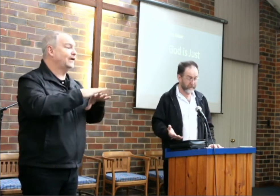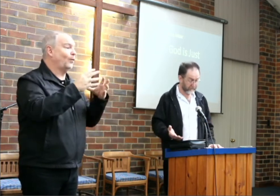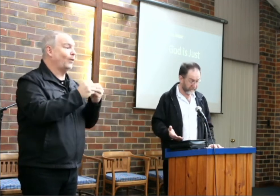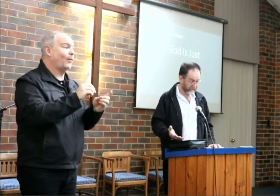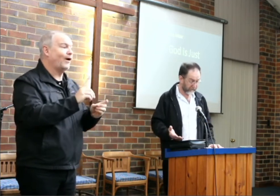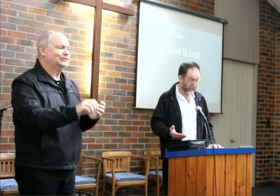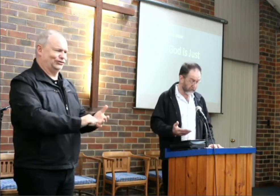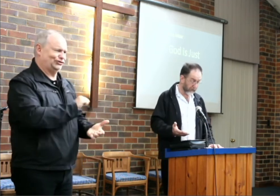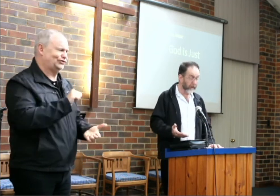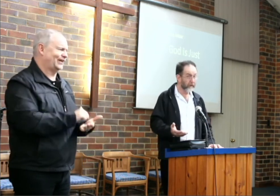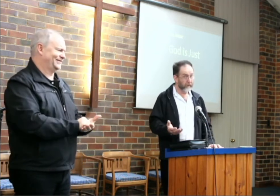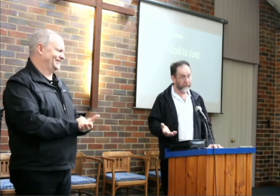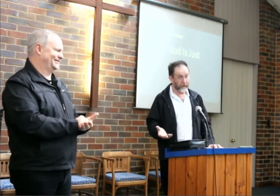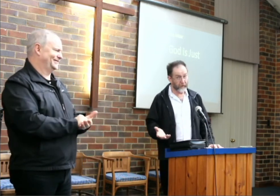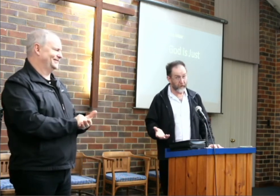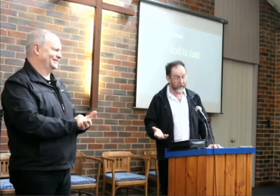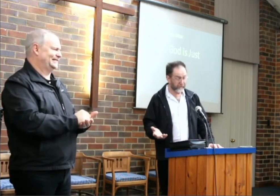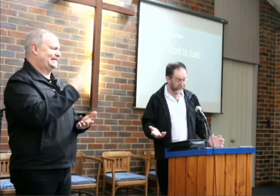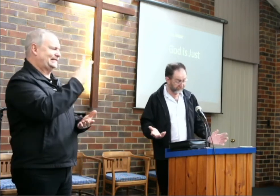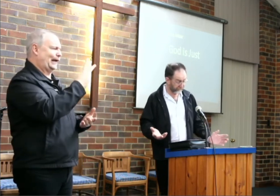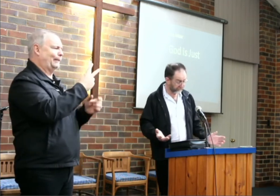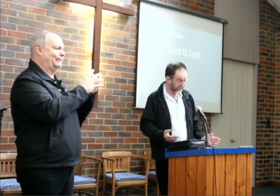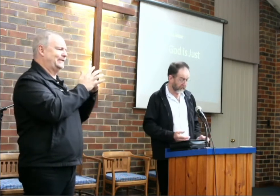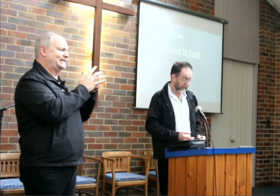justice. 2 Peter 3:13.